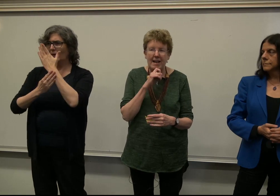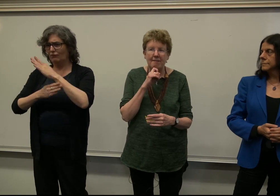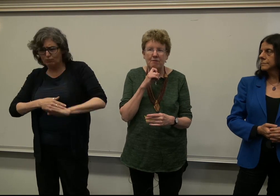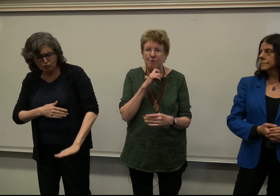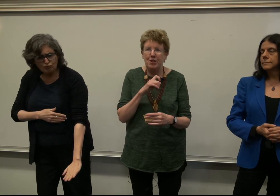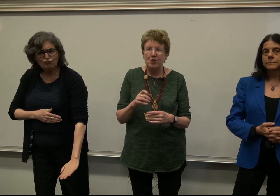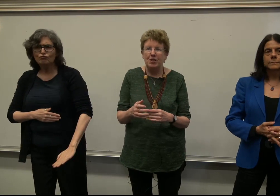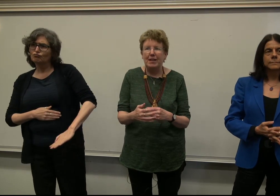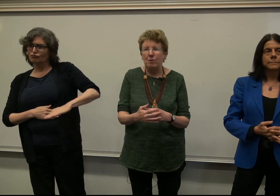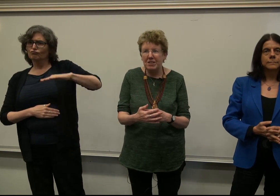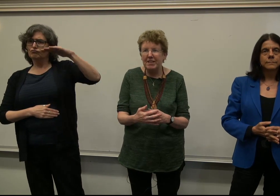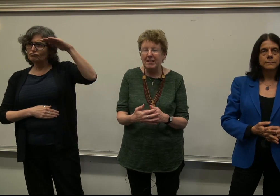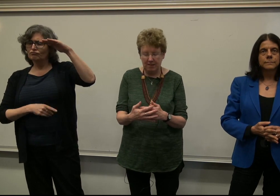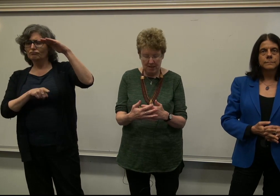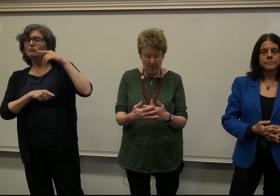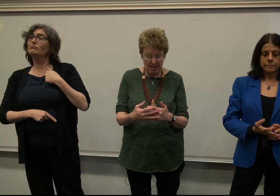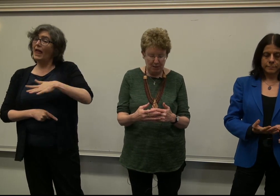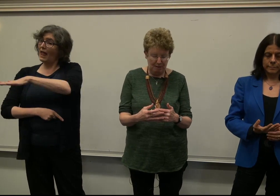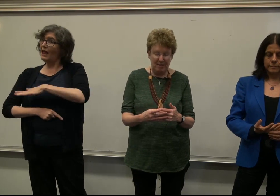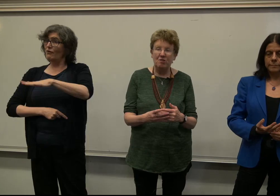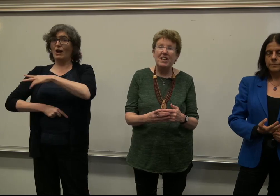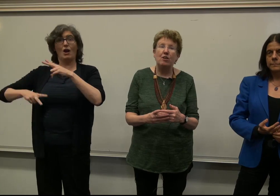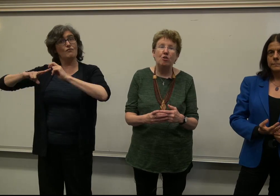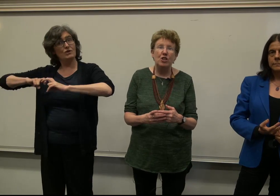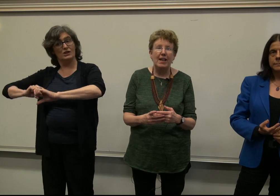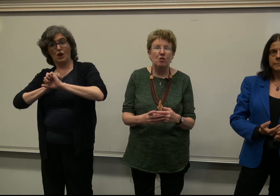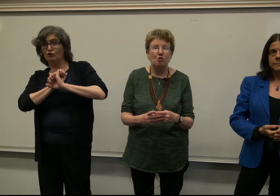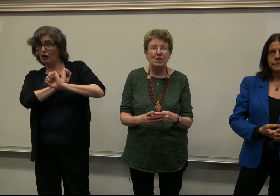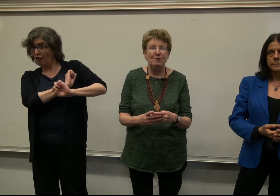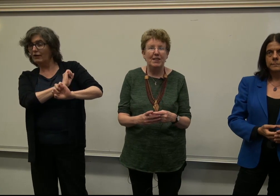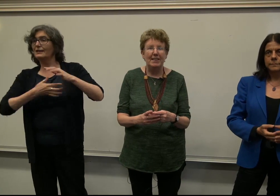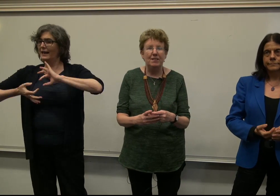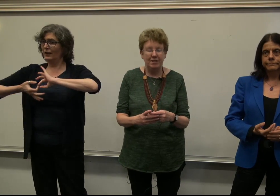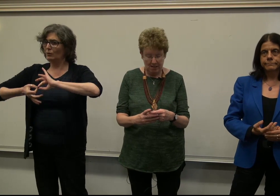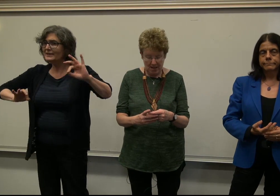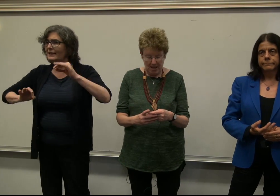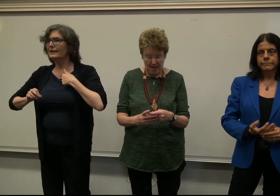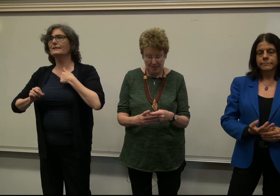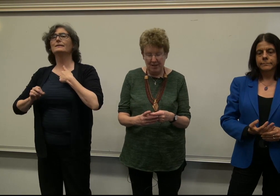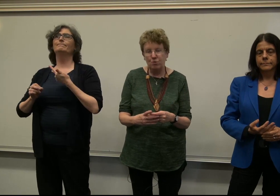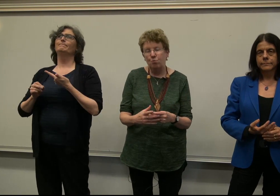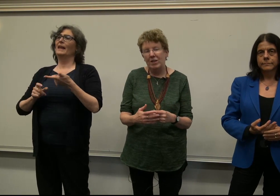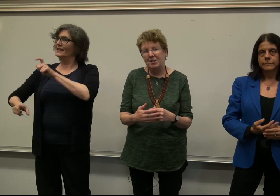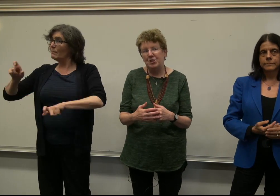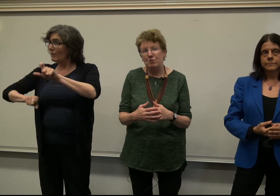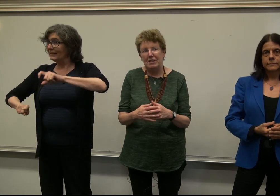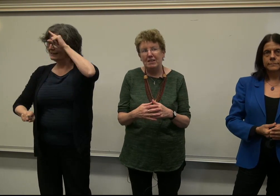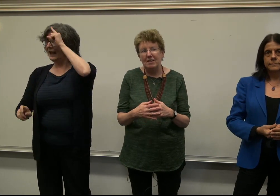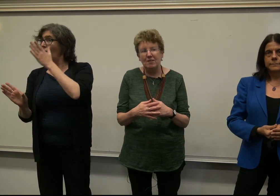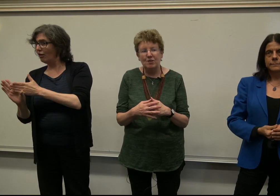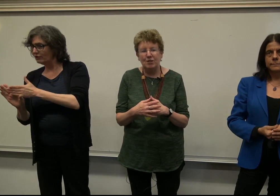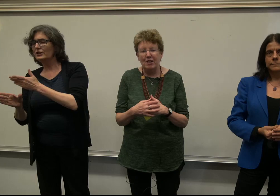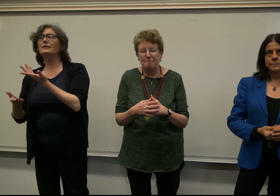Her area of research is linguistics, experimental psychology, and cognitive science. And as well as